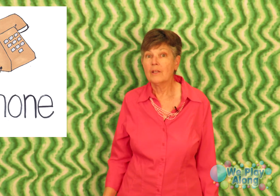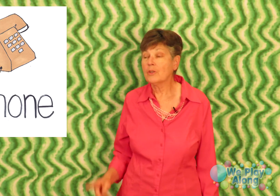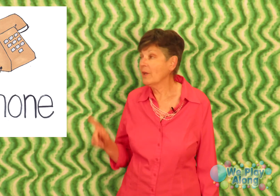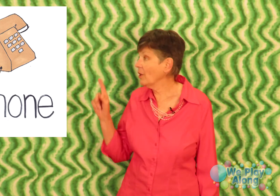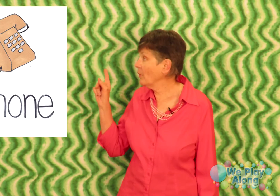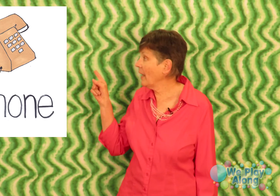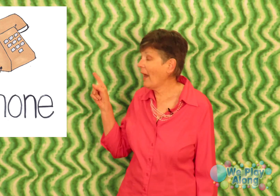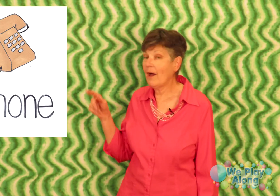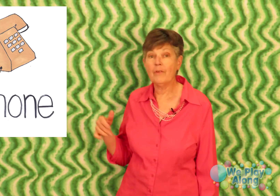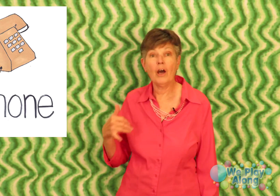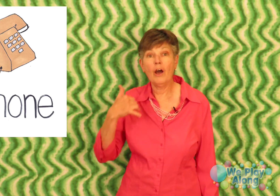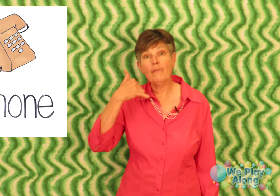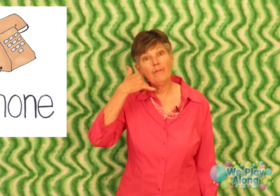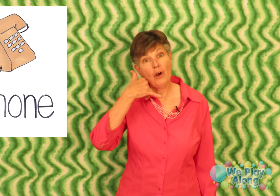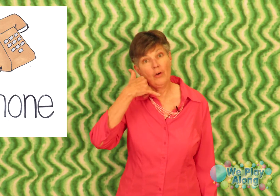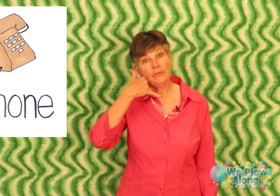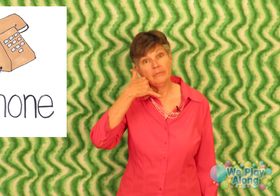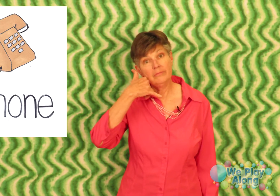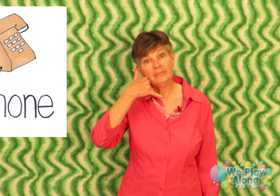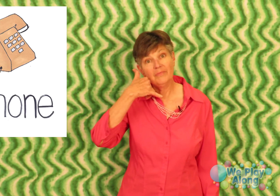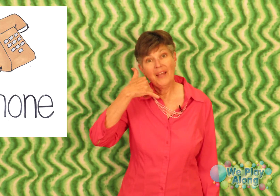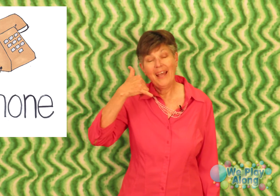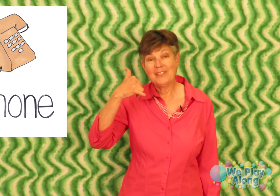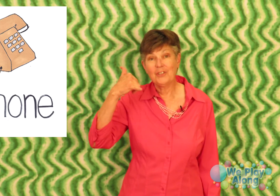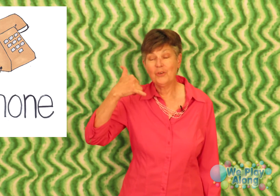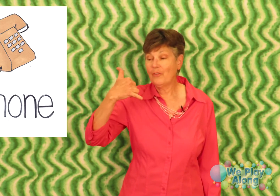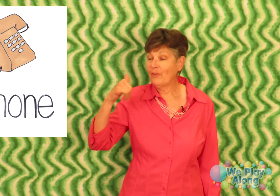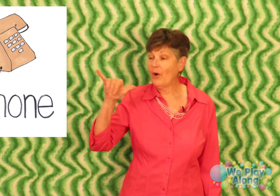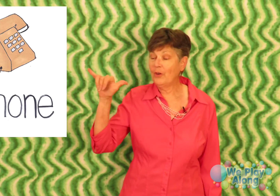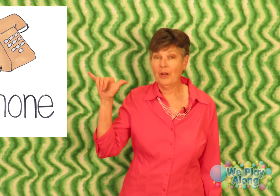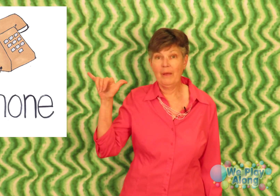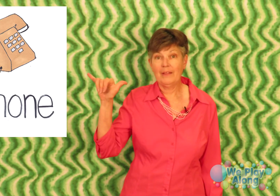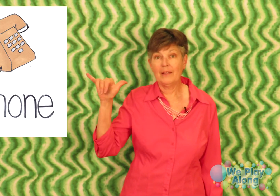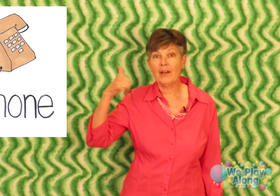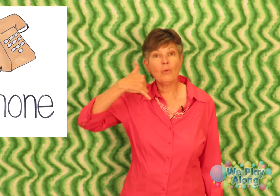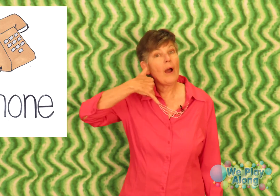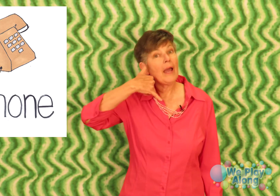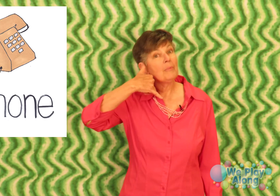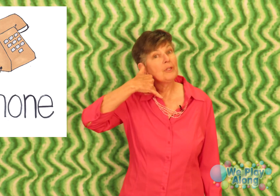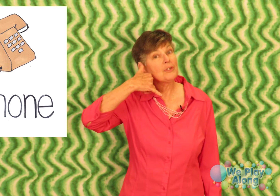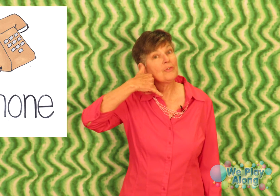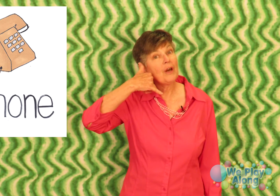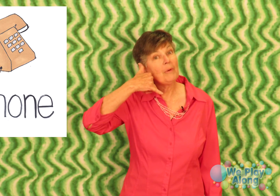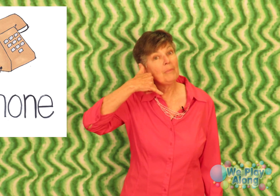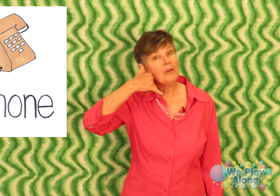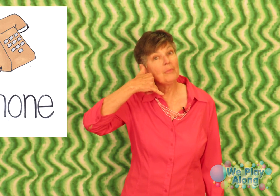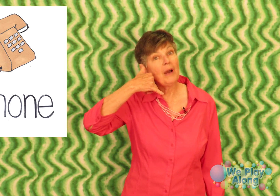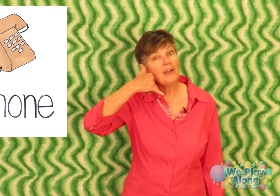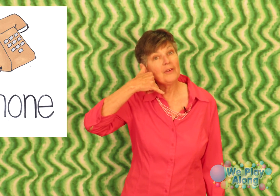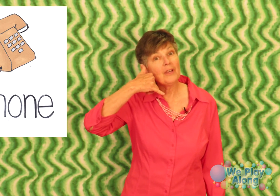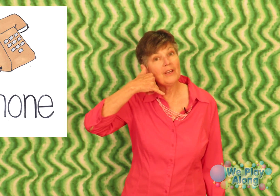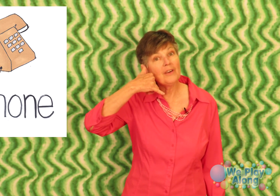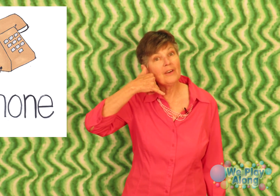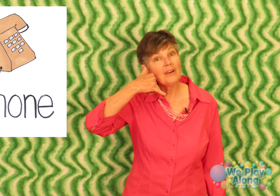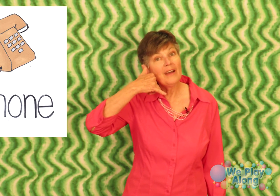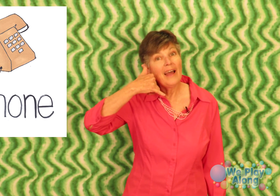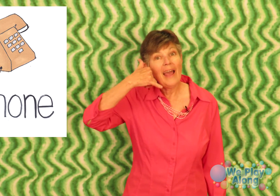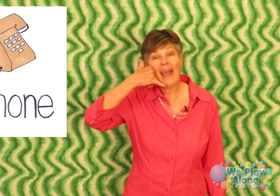So here we have a phone. And to do a phone, you're going to make the letter Y and put your thumb up here by your ear.